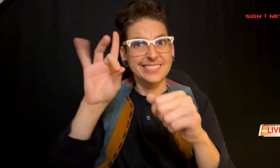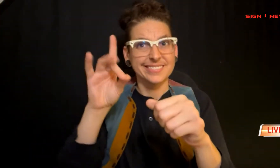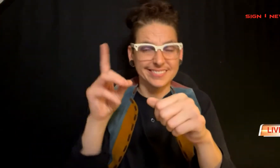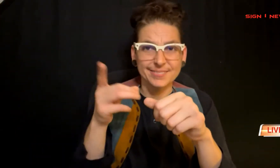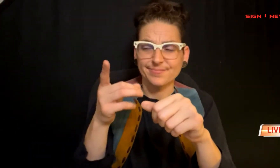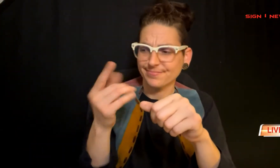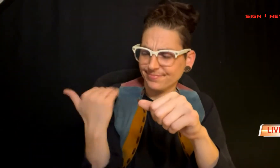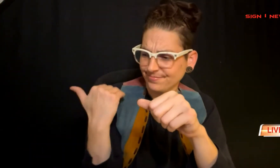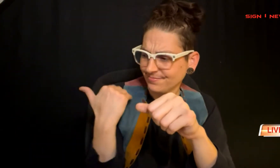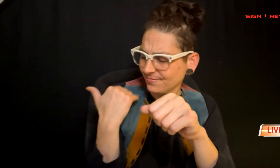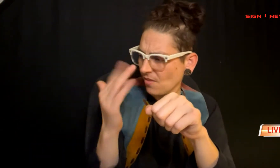surprised.